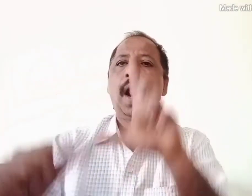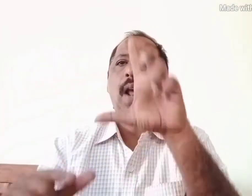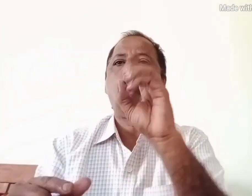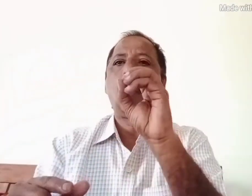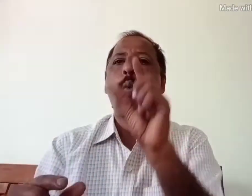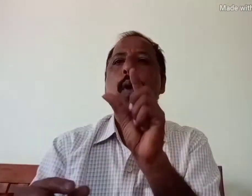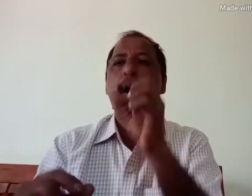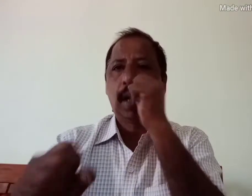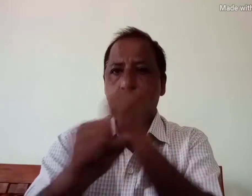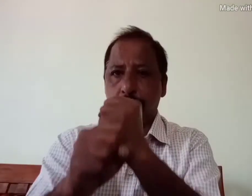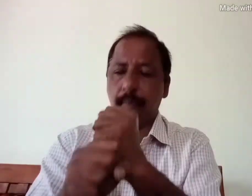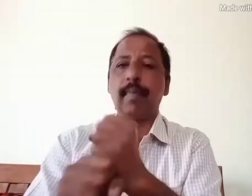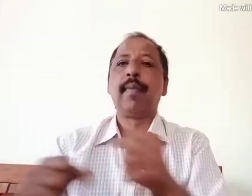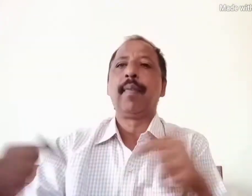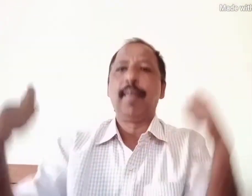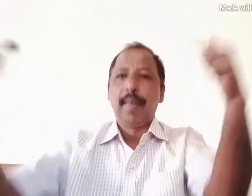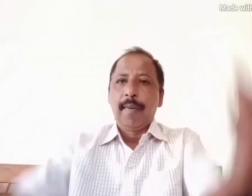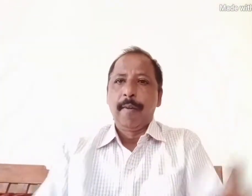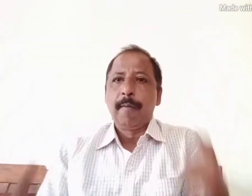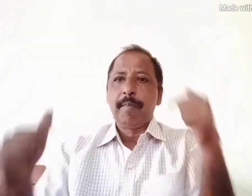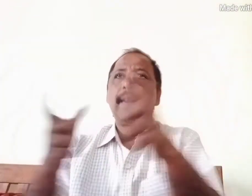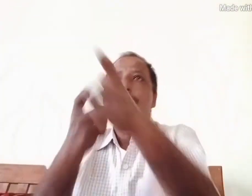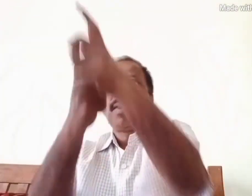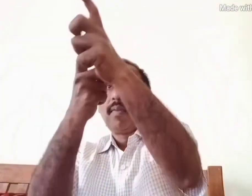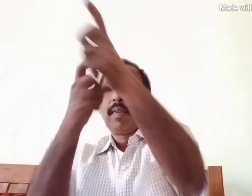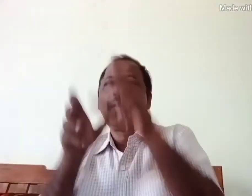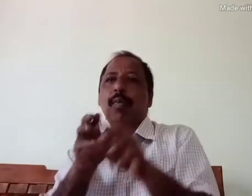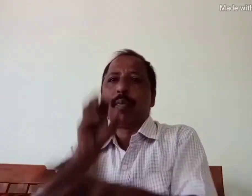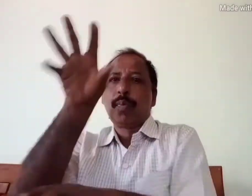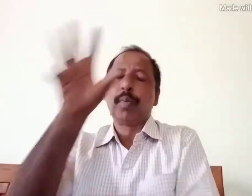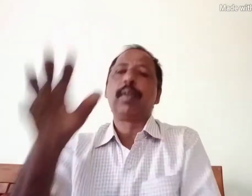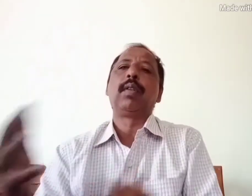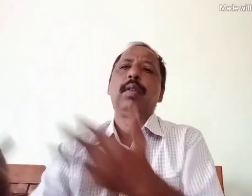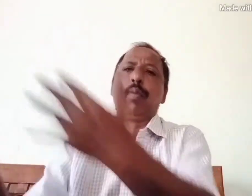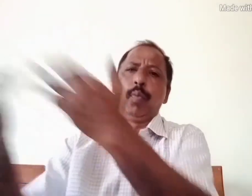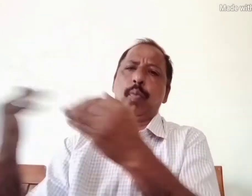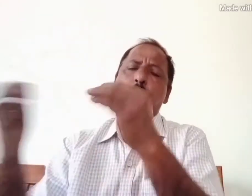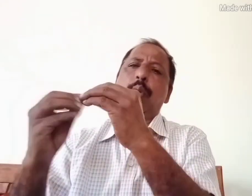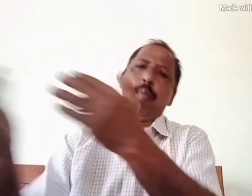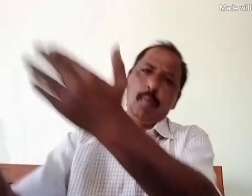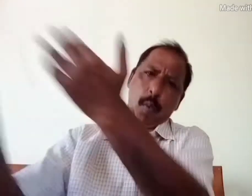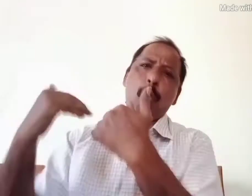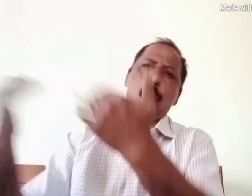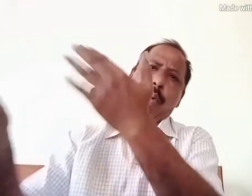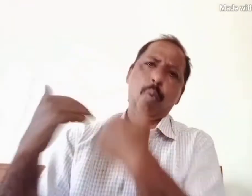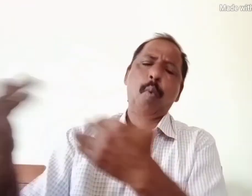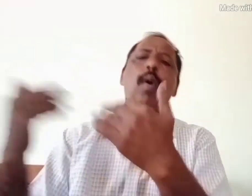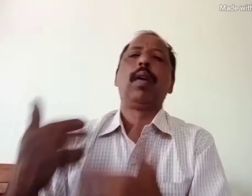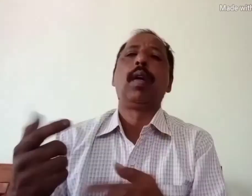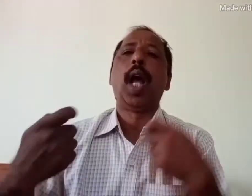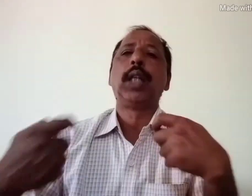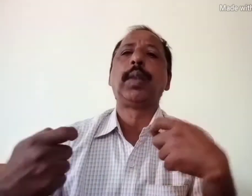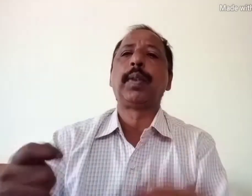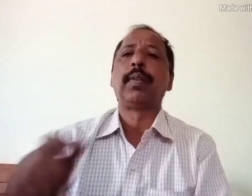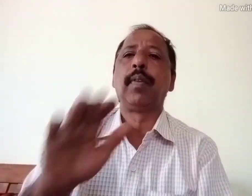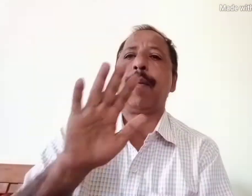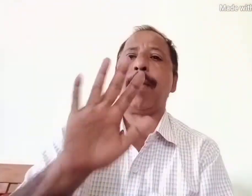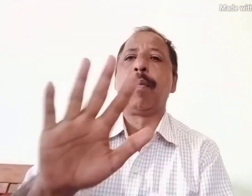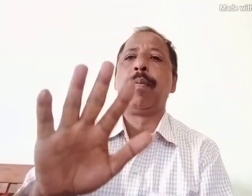to help you with Voleebo-saculation, have been Voleebo-saculation, and I've